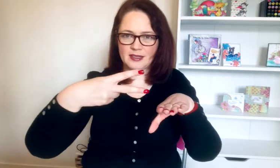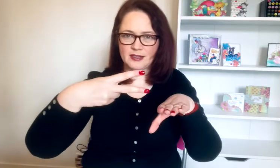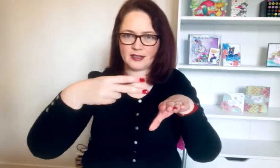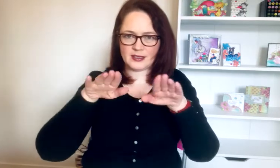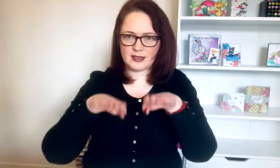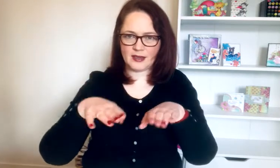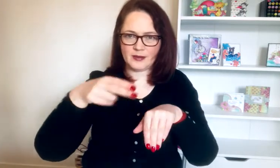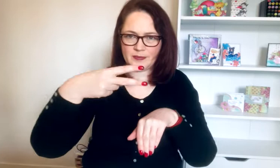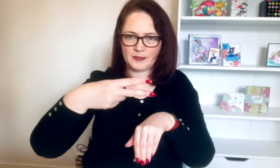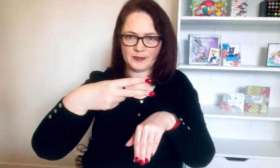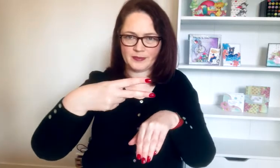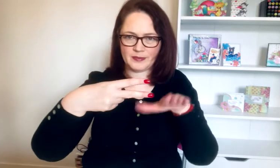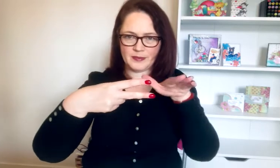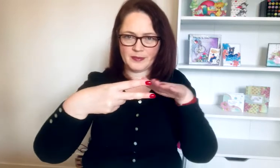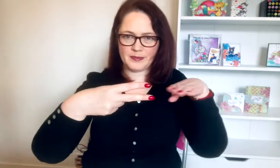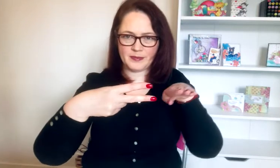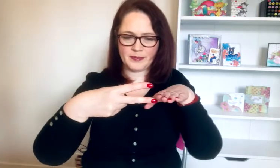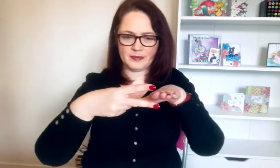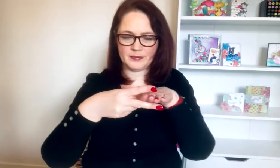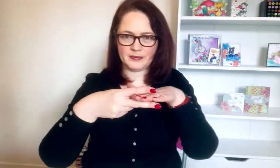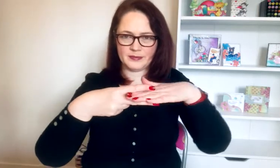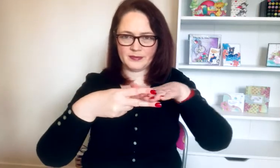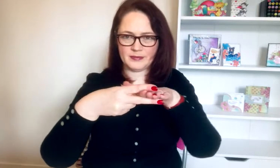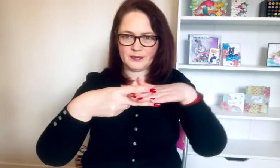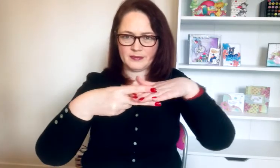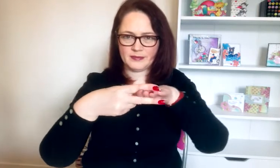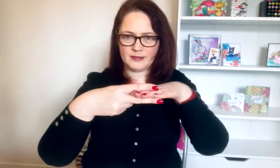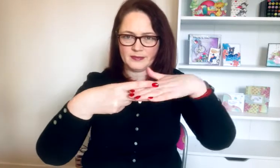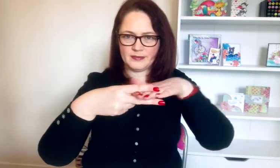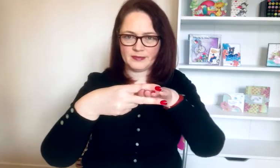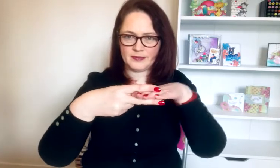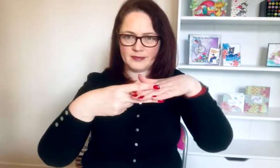paper and keep your scissors still. So it's the paper that moves.